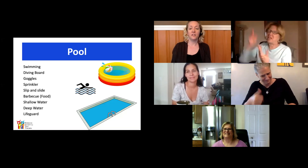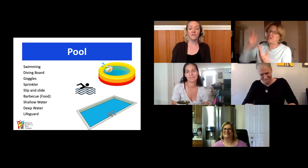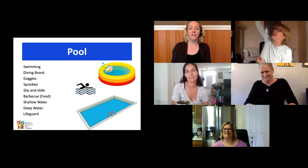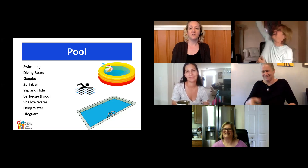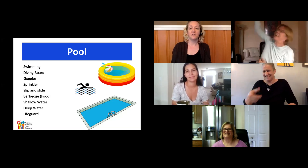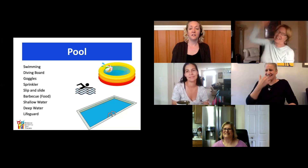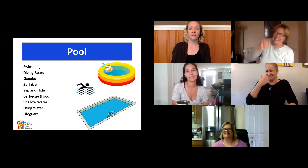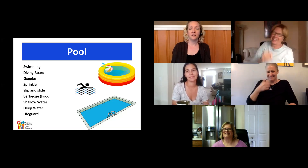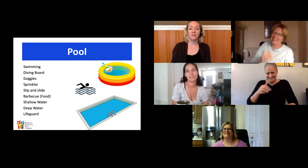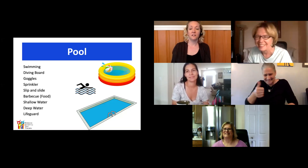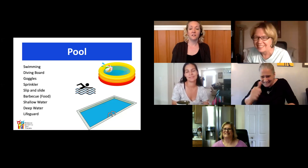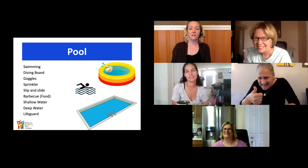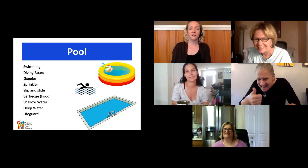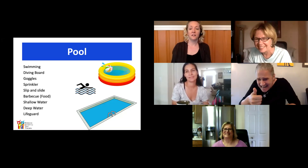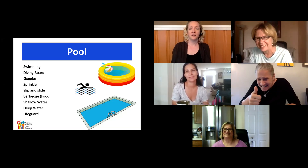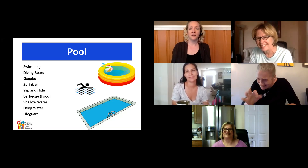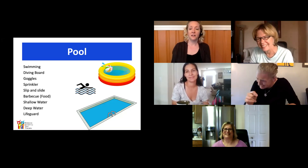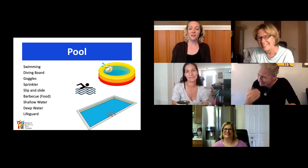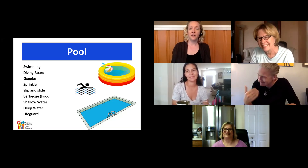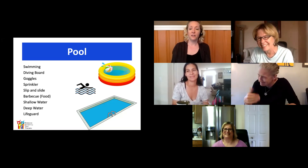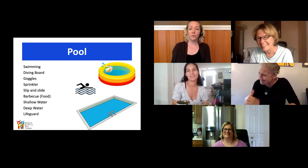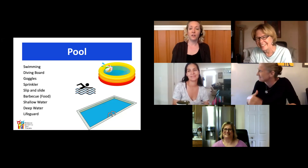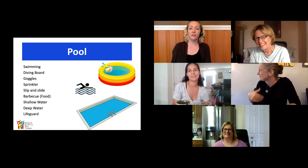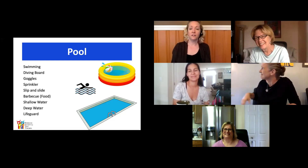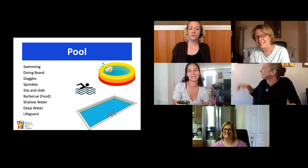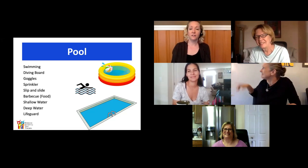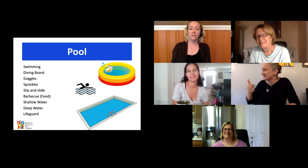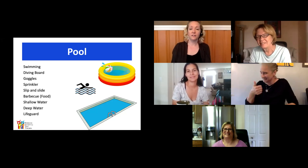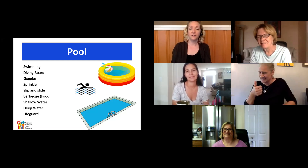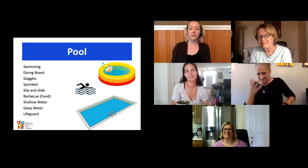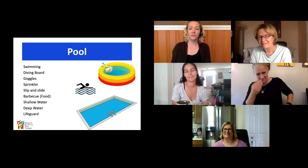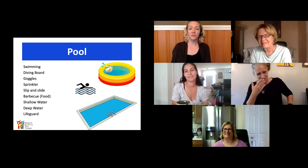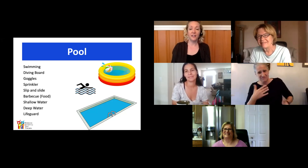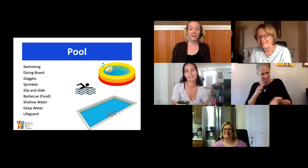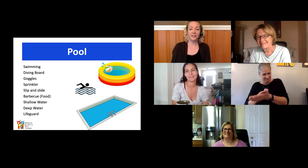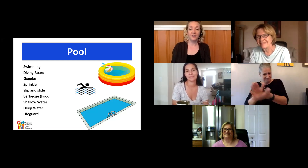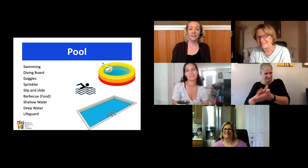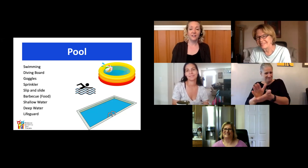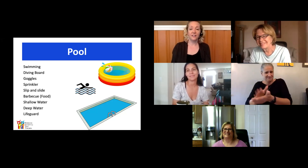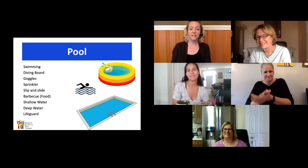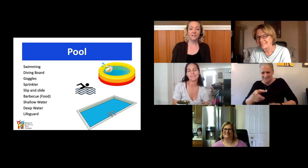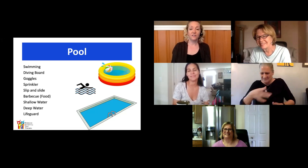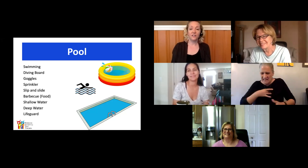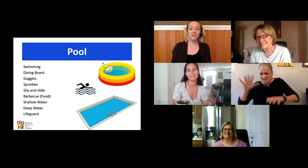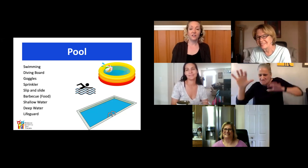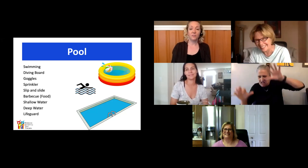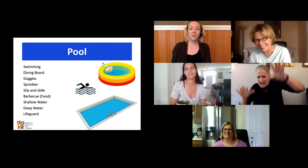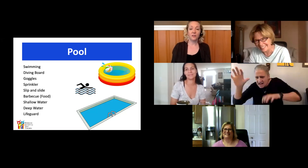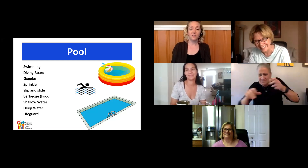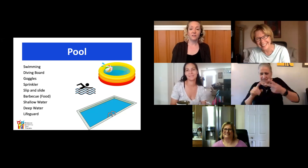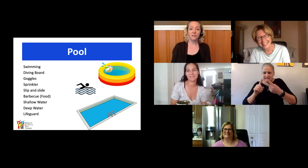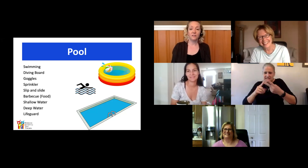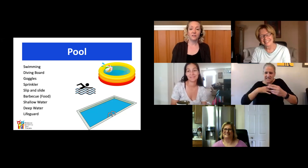I don't know. That's pretty. Look at you. 10 feet? Okay. I'm thinking that's pretty good.